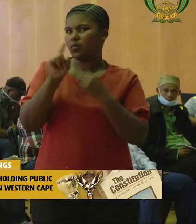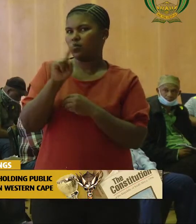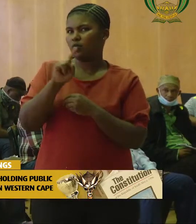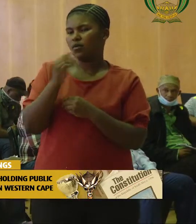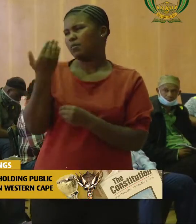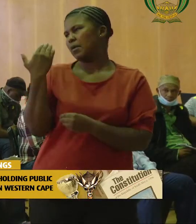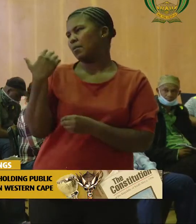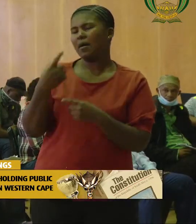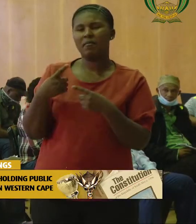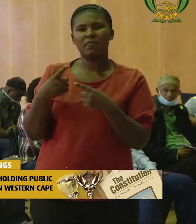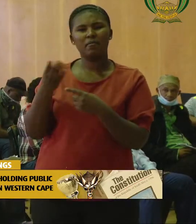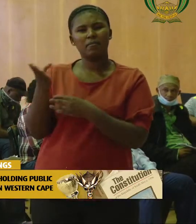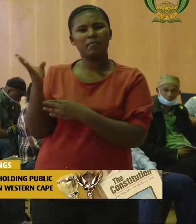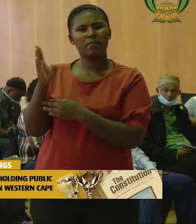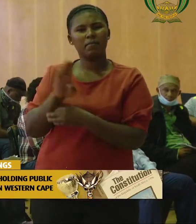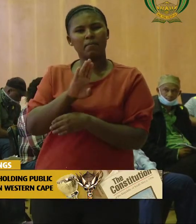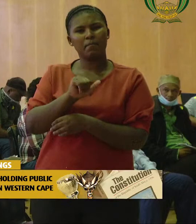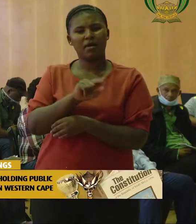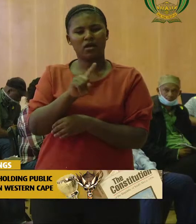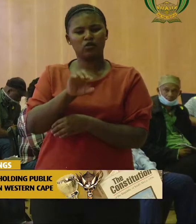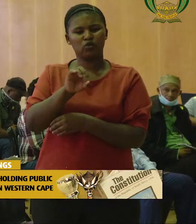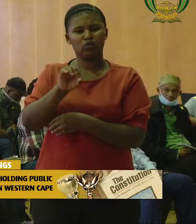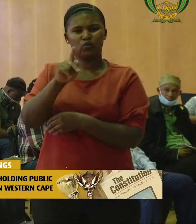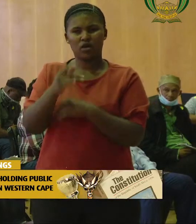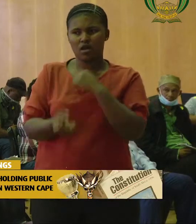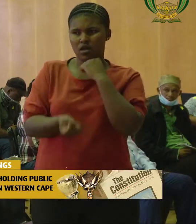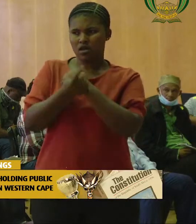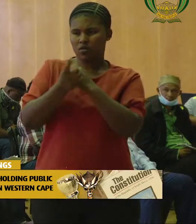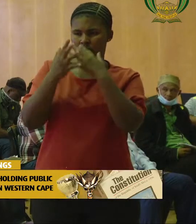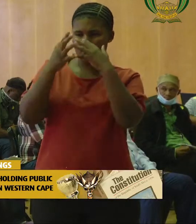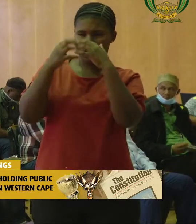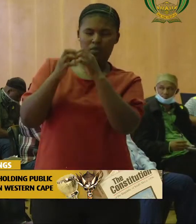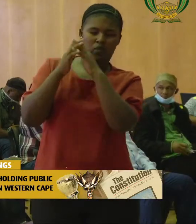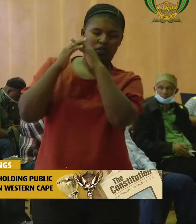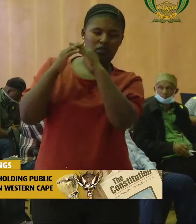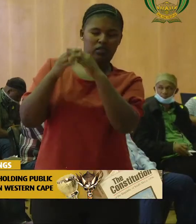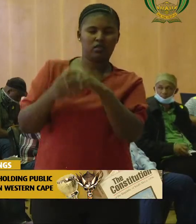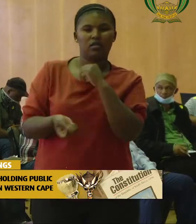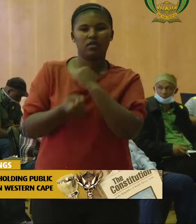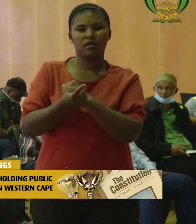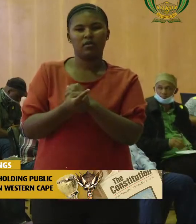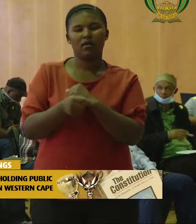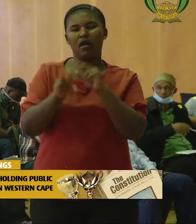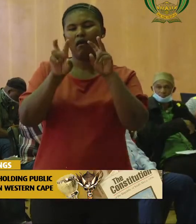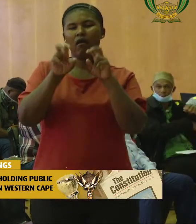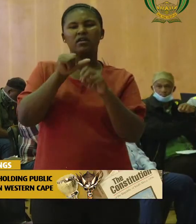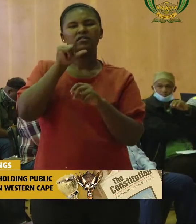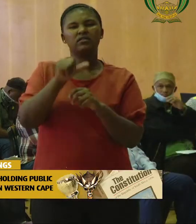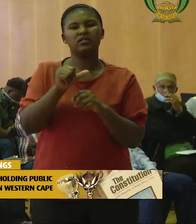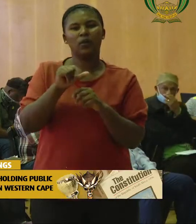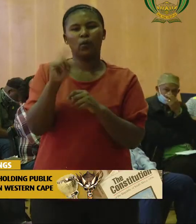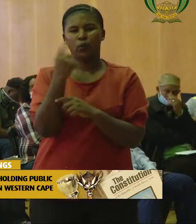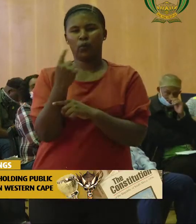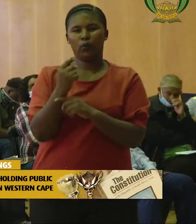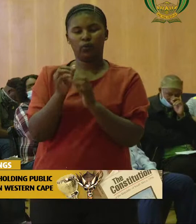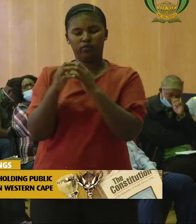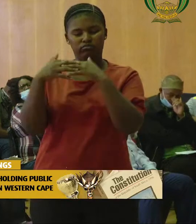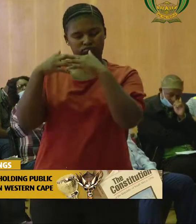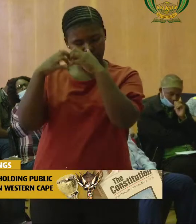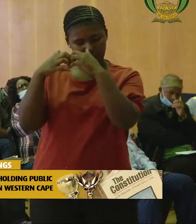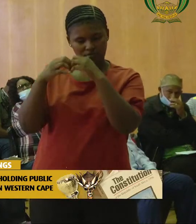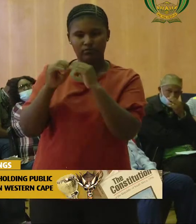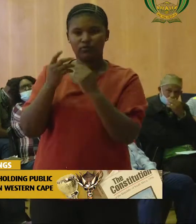ufighter bazooka apha i-nightmare okanye kuthiwa yi-tornado ngamanye amazwi.